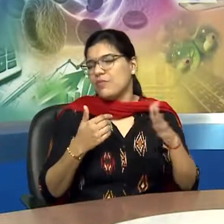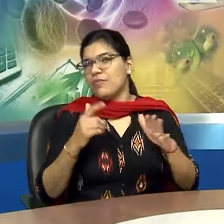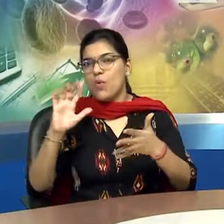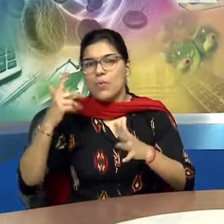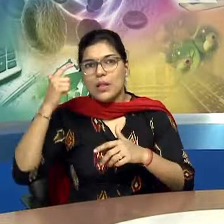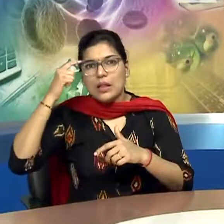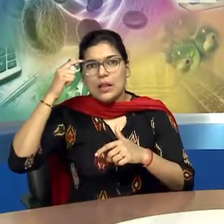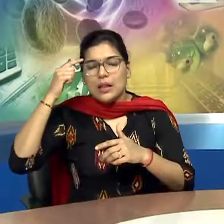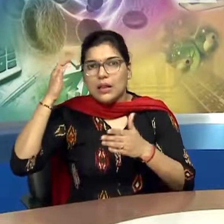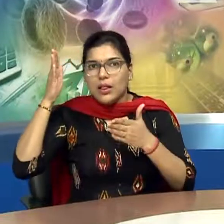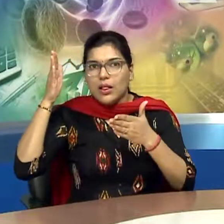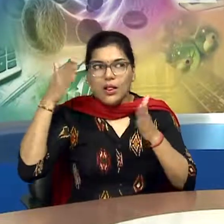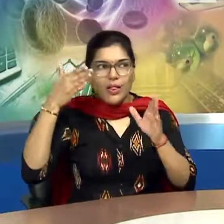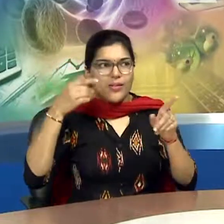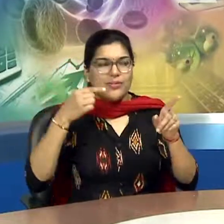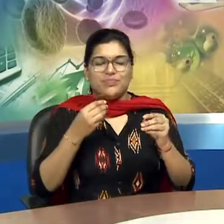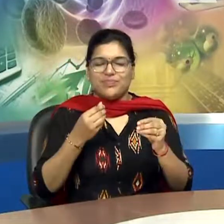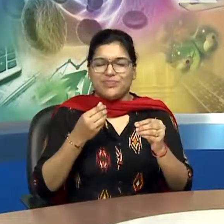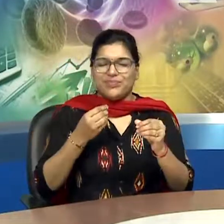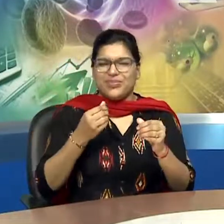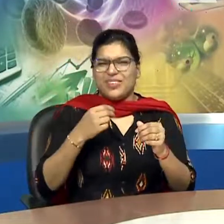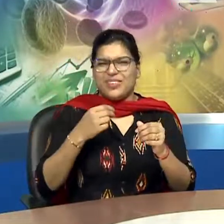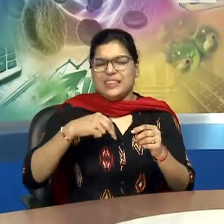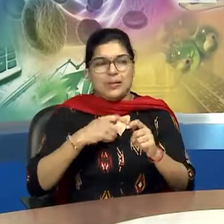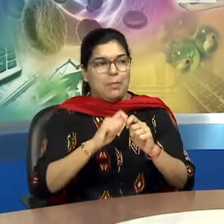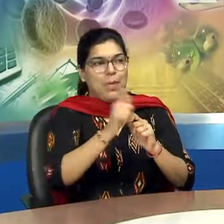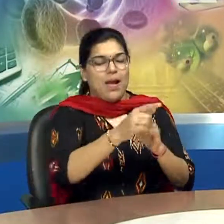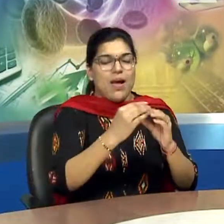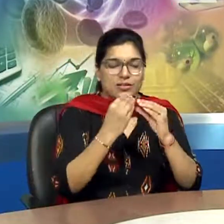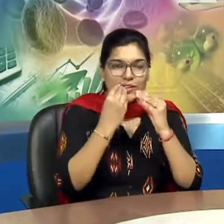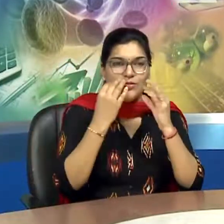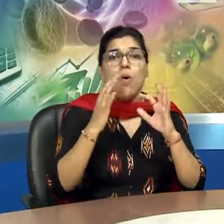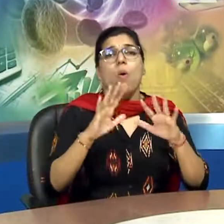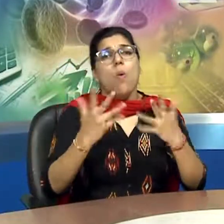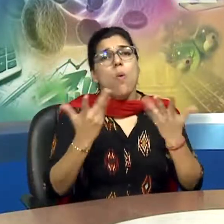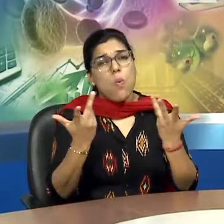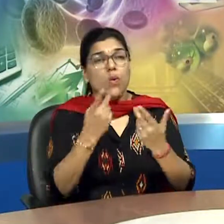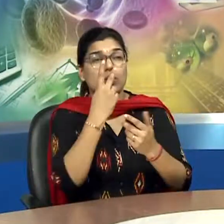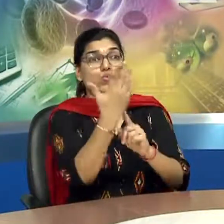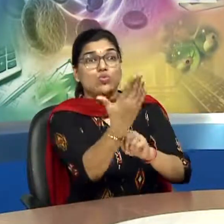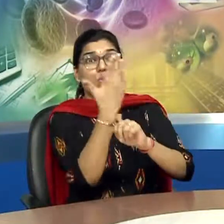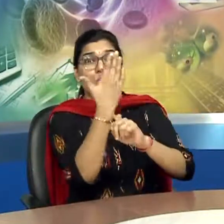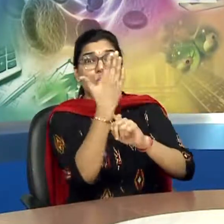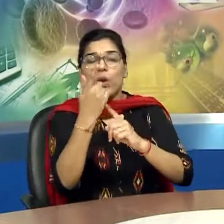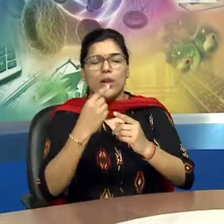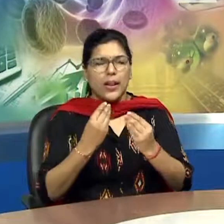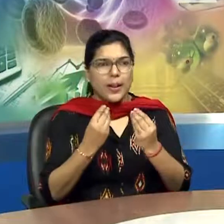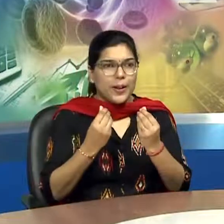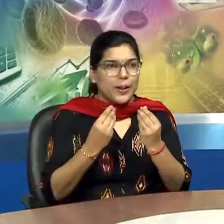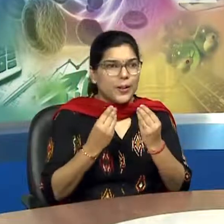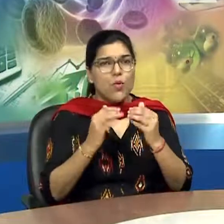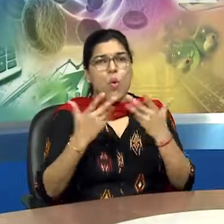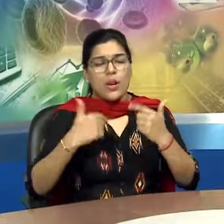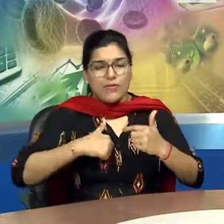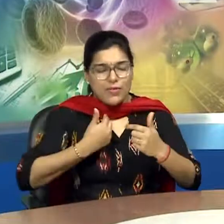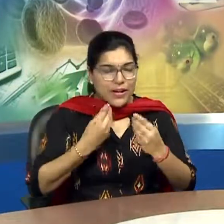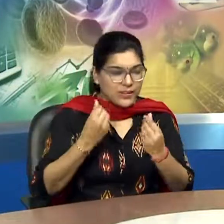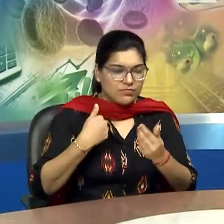sweet and you just try to ignore that, but you feel like eating, and there are so many